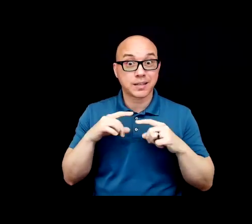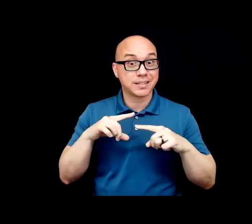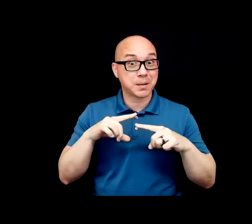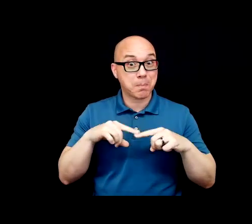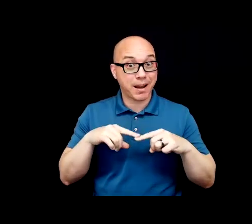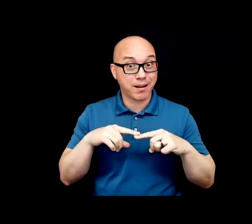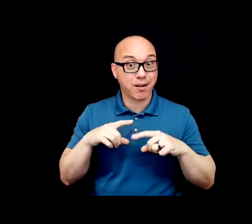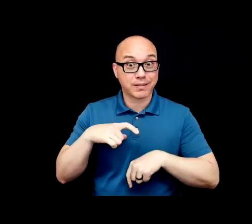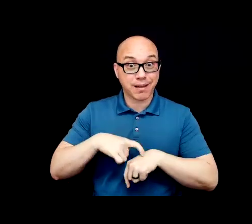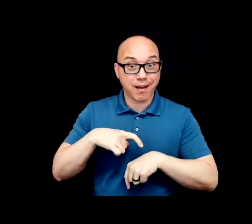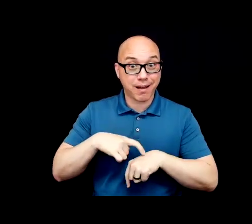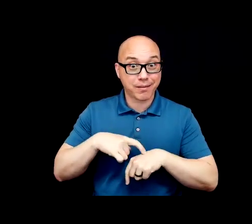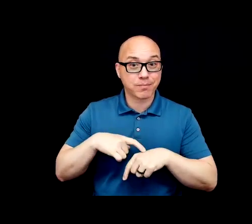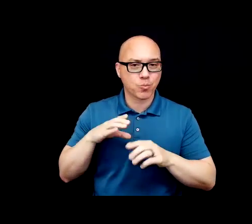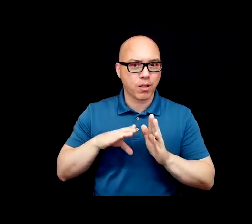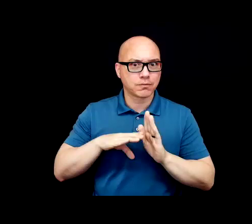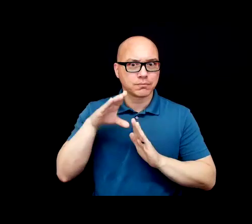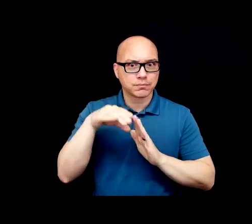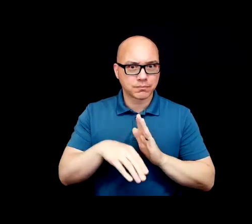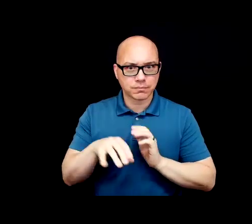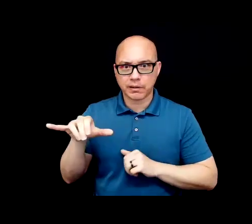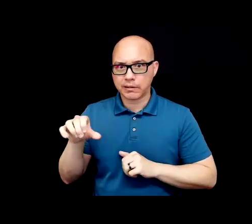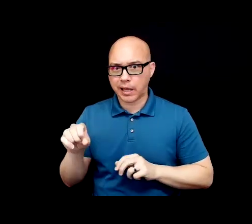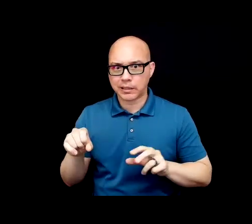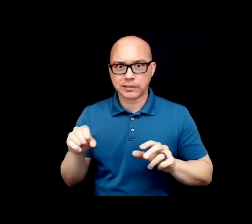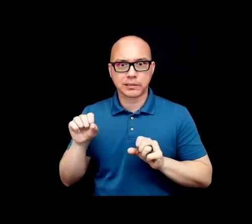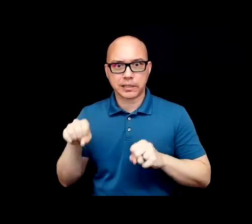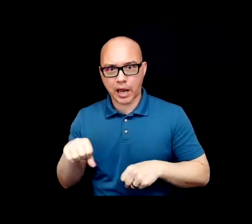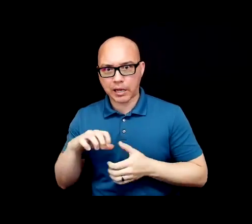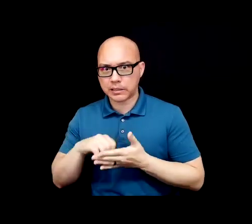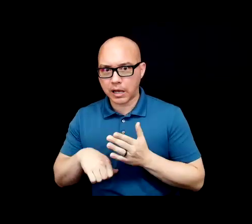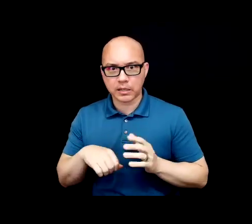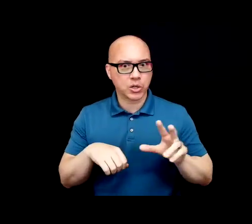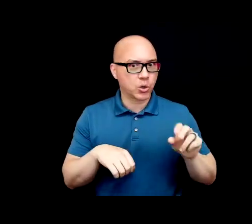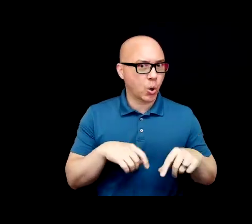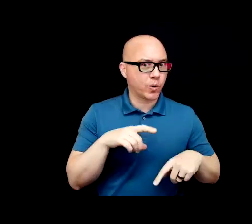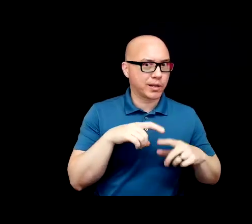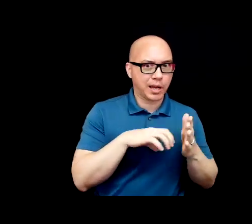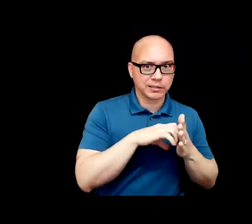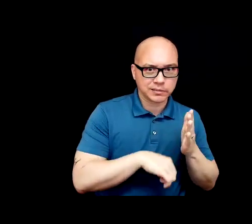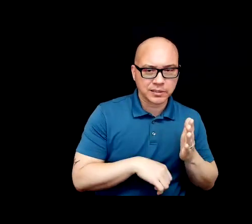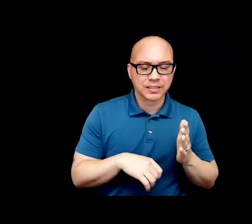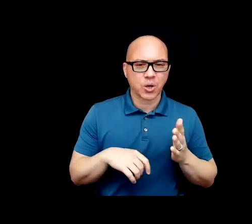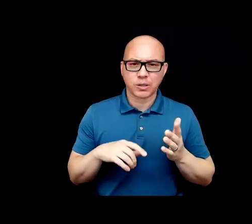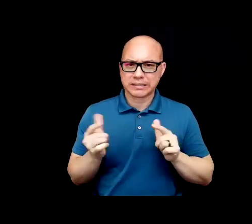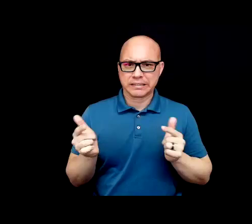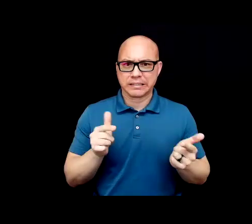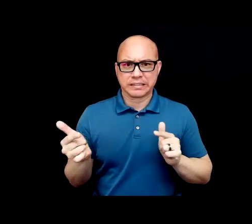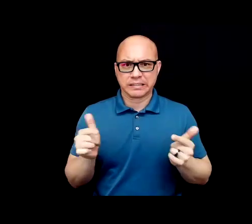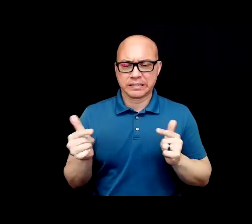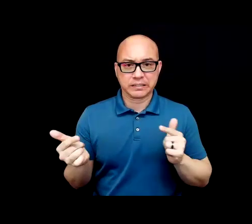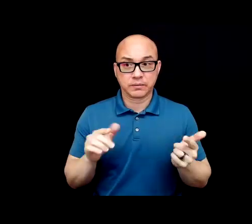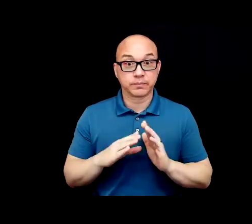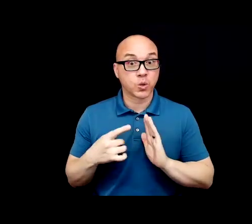of eligibility over the years, according to the IRS, on what even is a business expense. So I've had